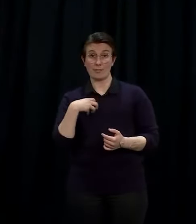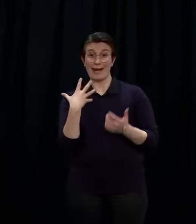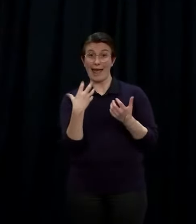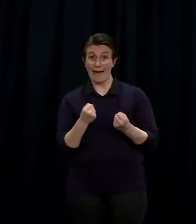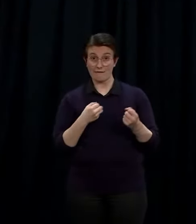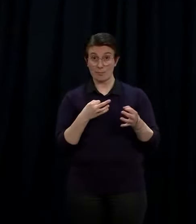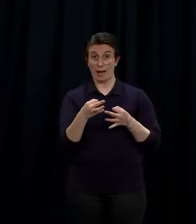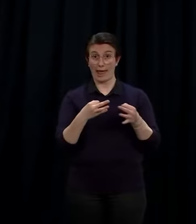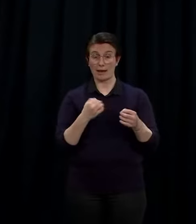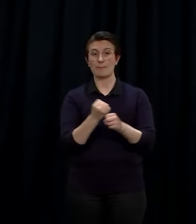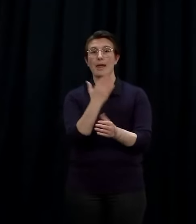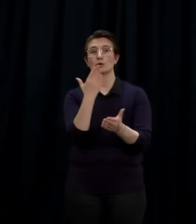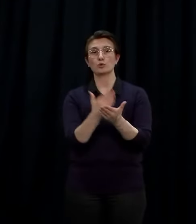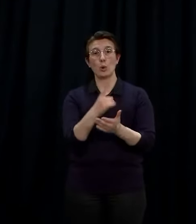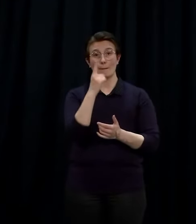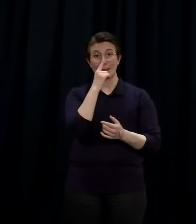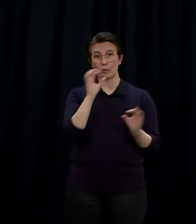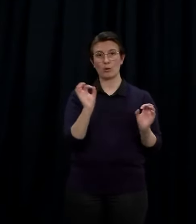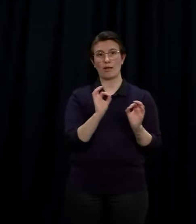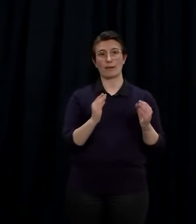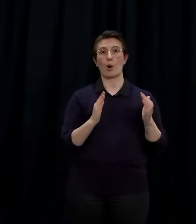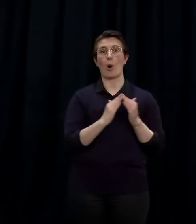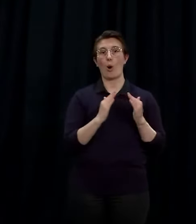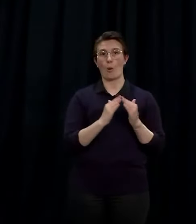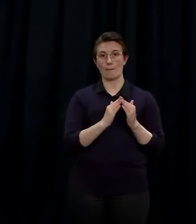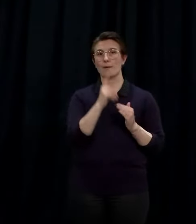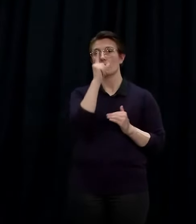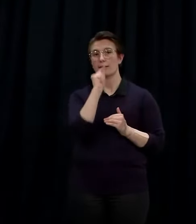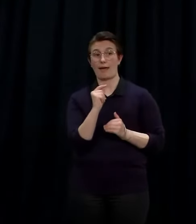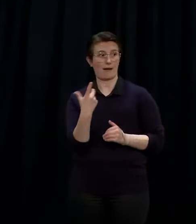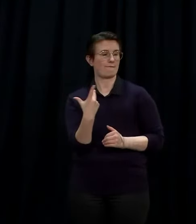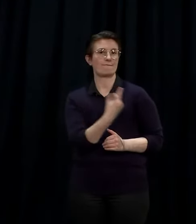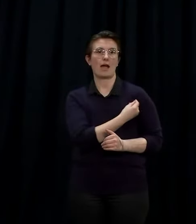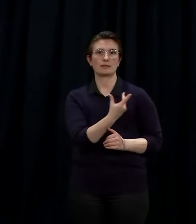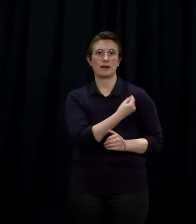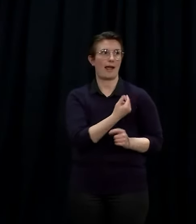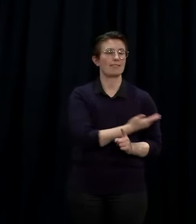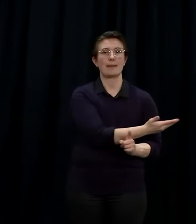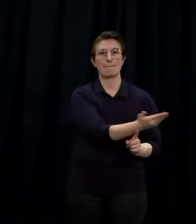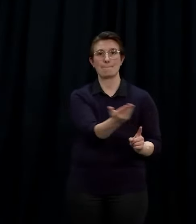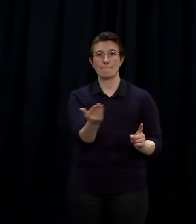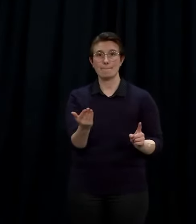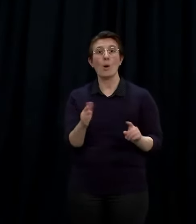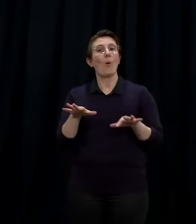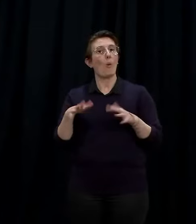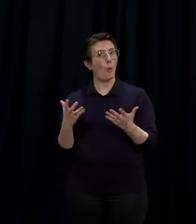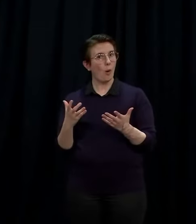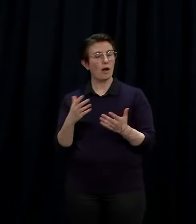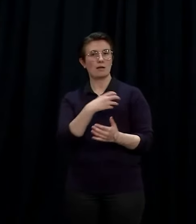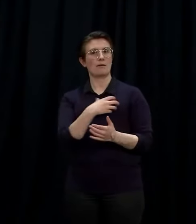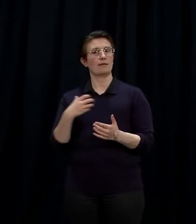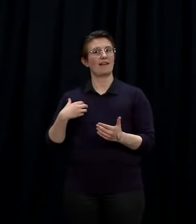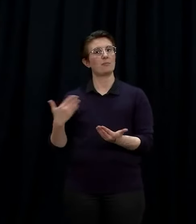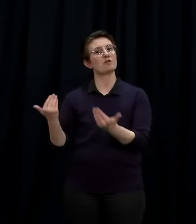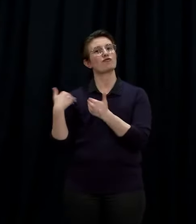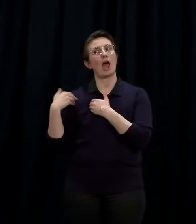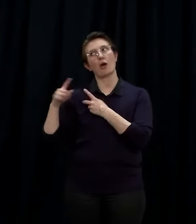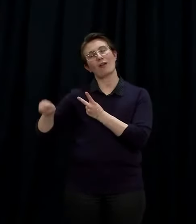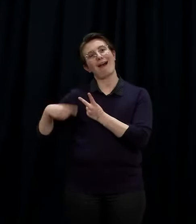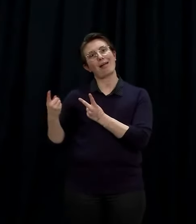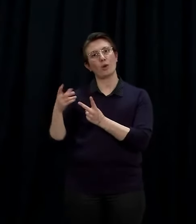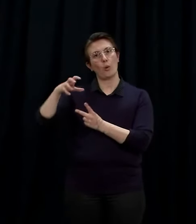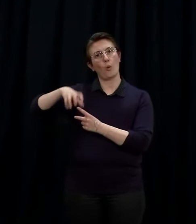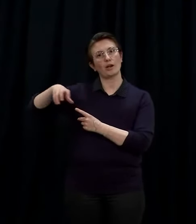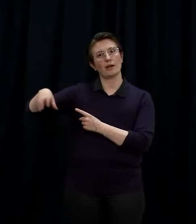the government purely relying on the city missions and the like to vaccinate the homeless community? So we work with